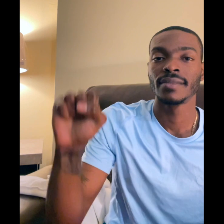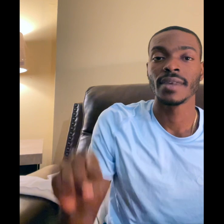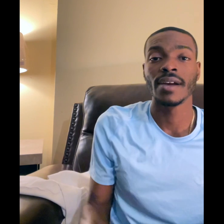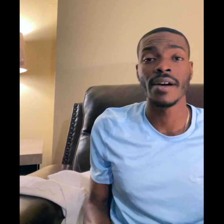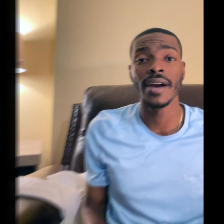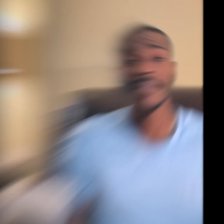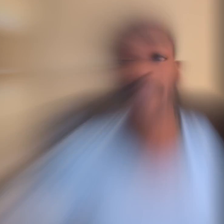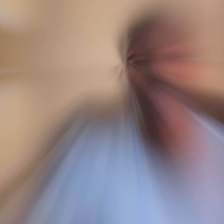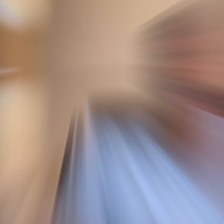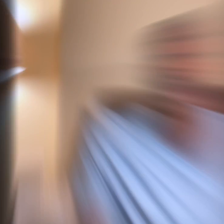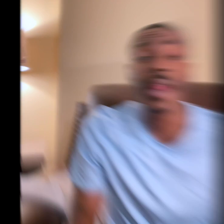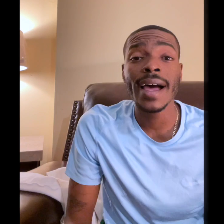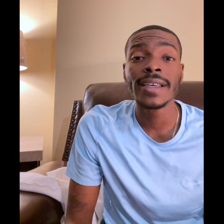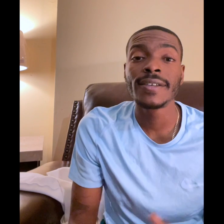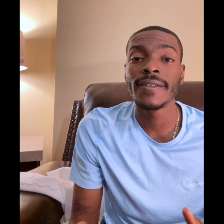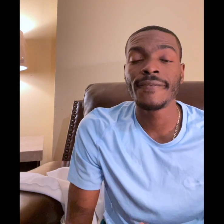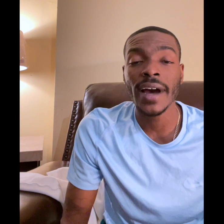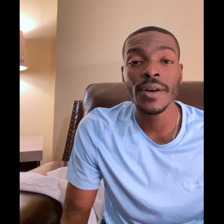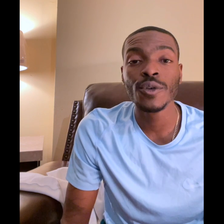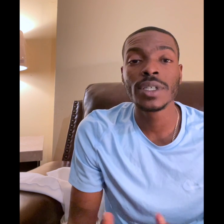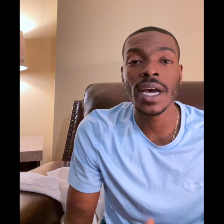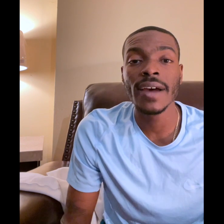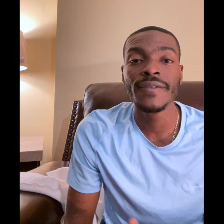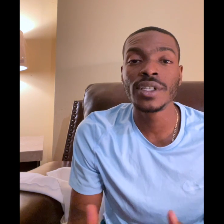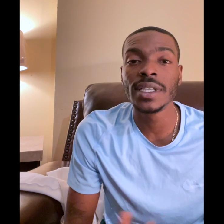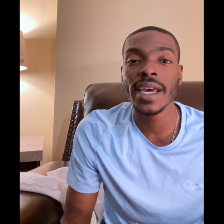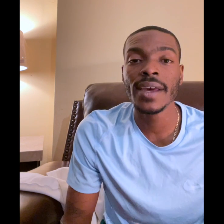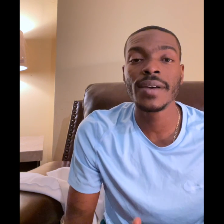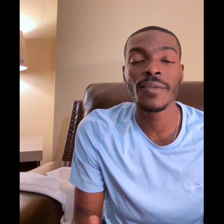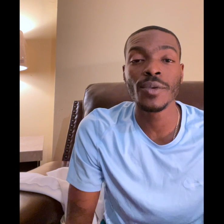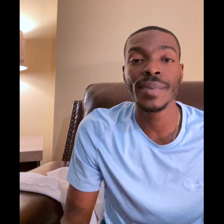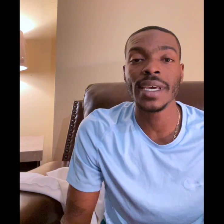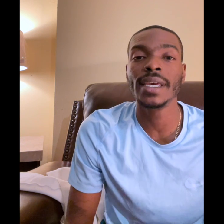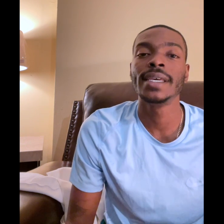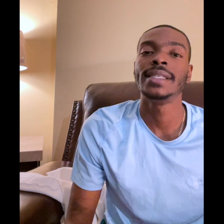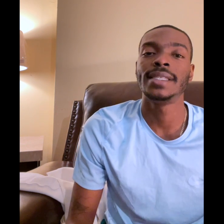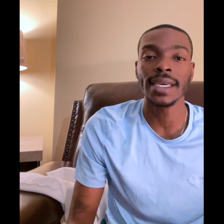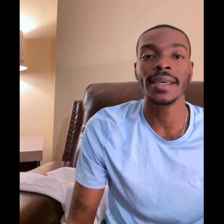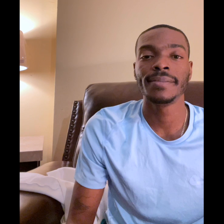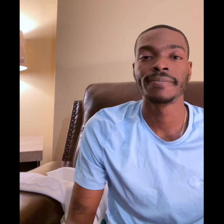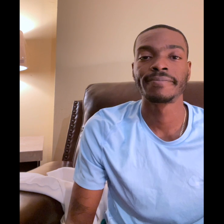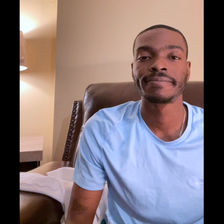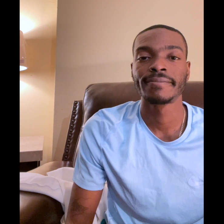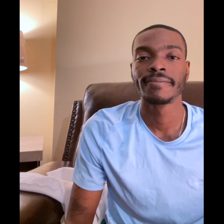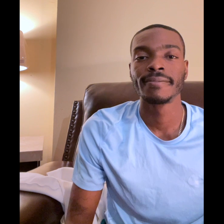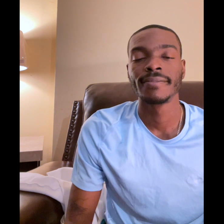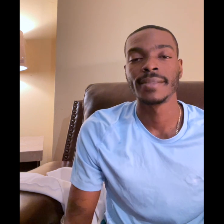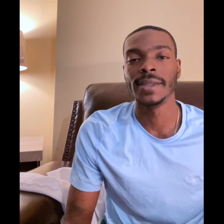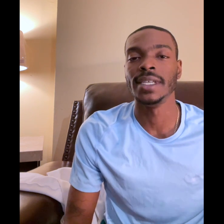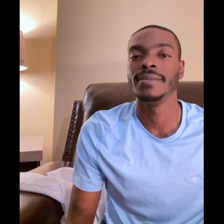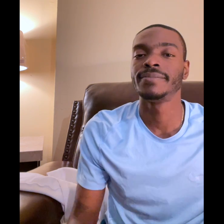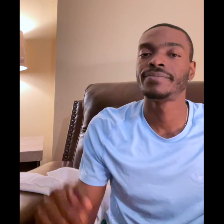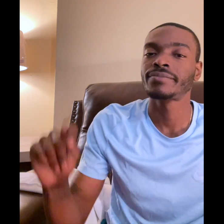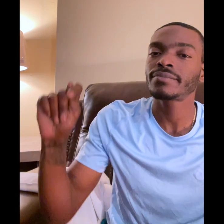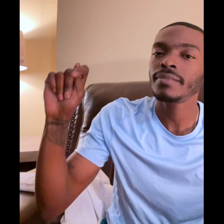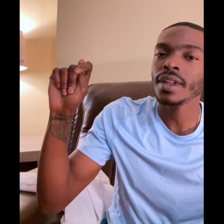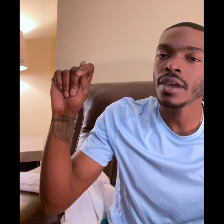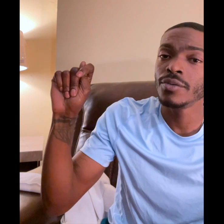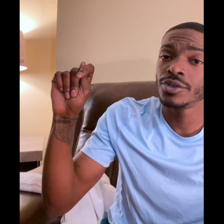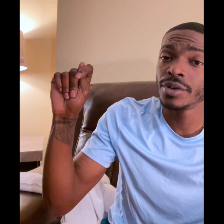All right. So the last and final sign for today will be T. T. And what you want to